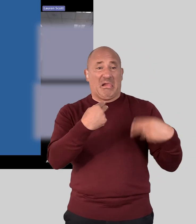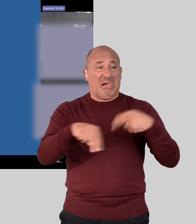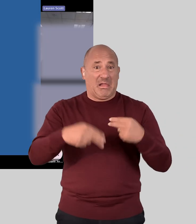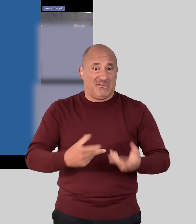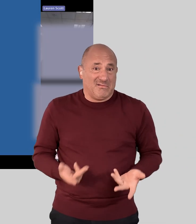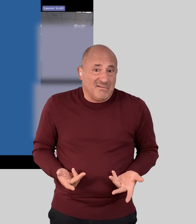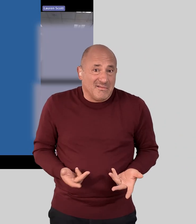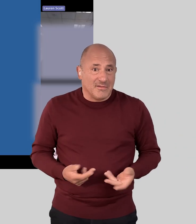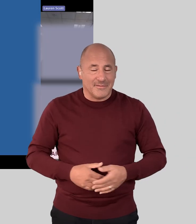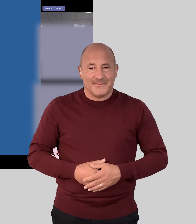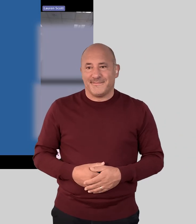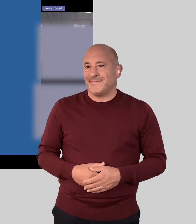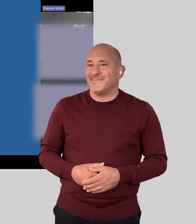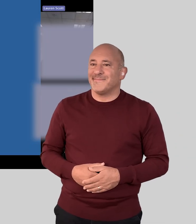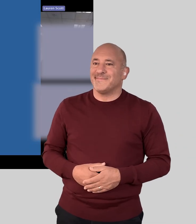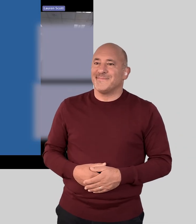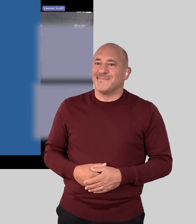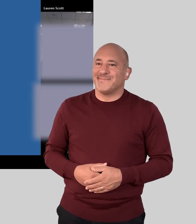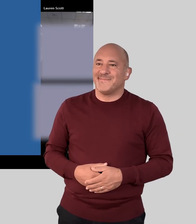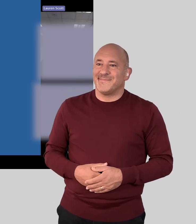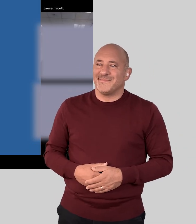music.